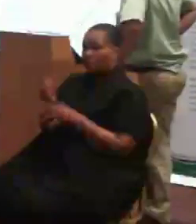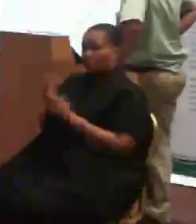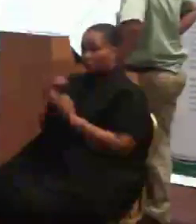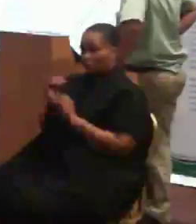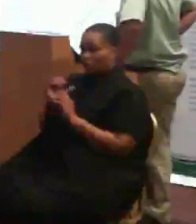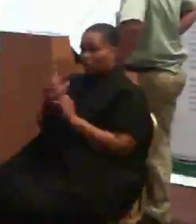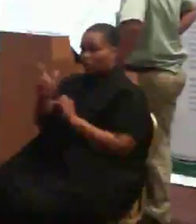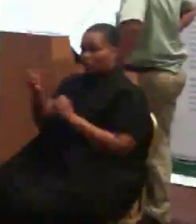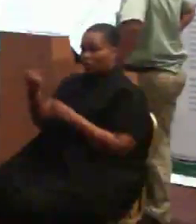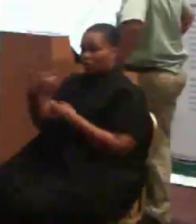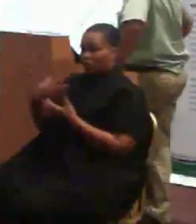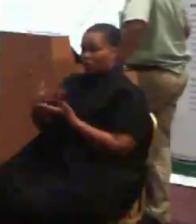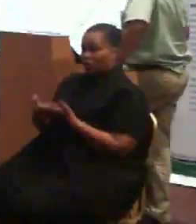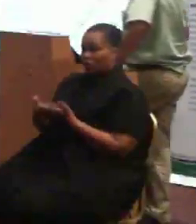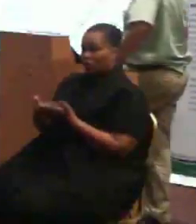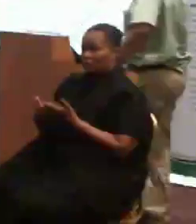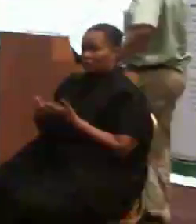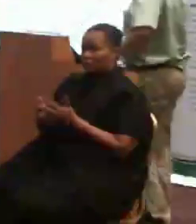later.